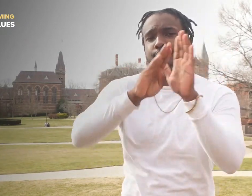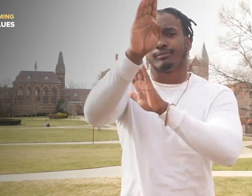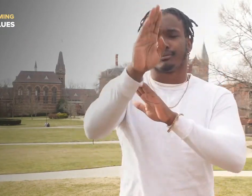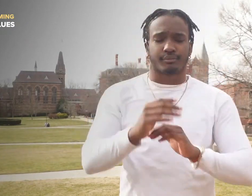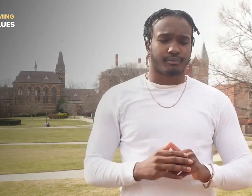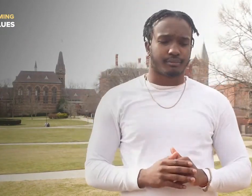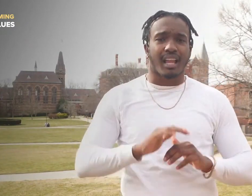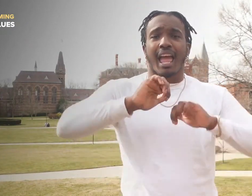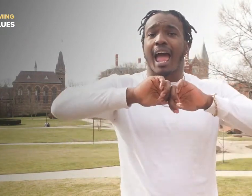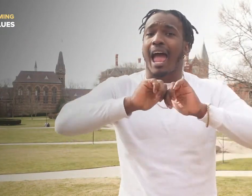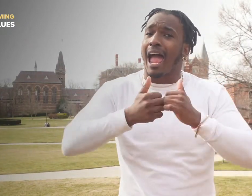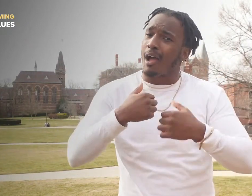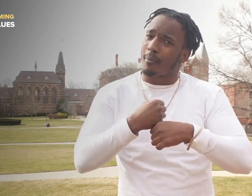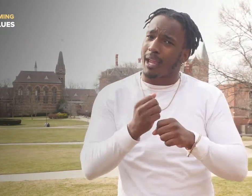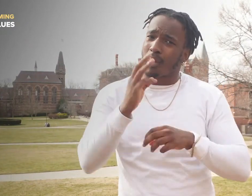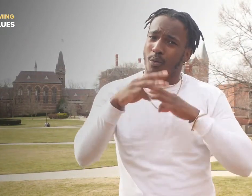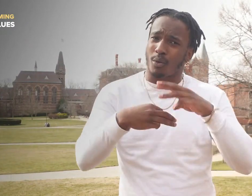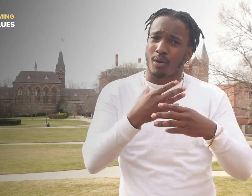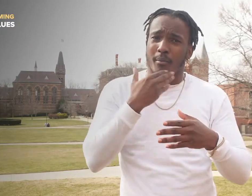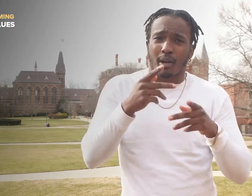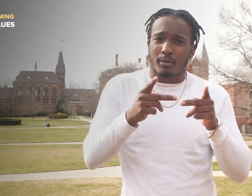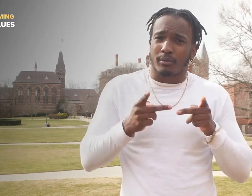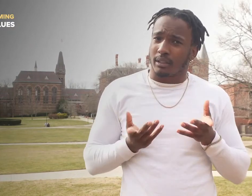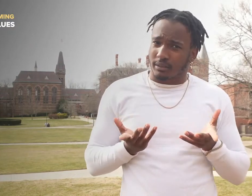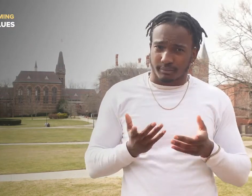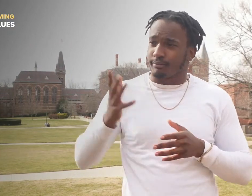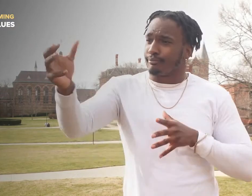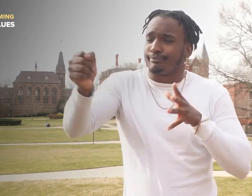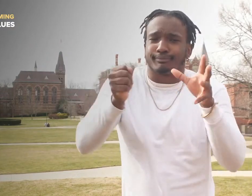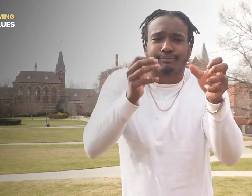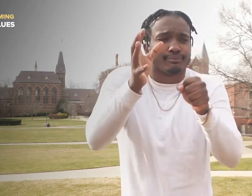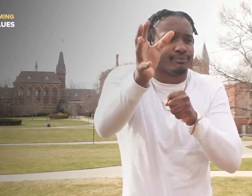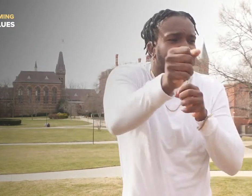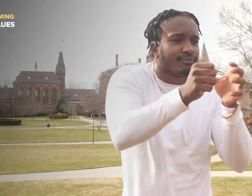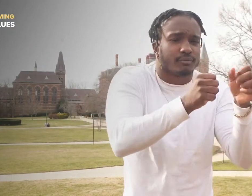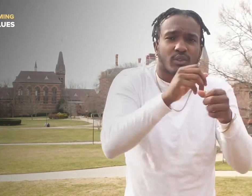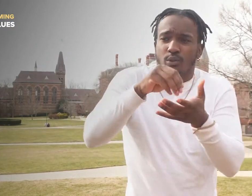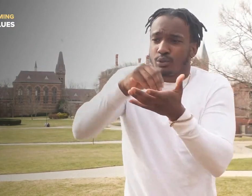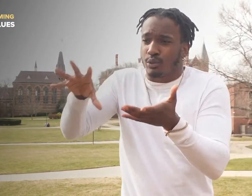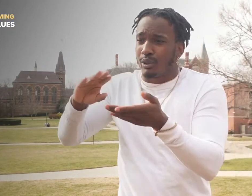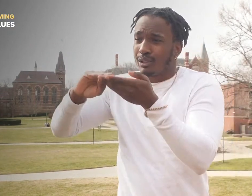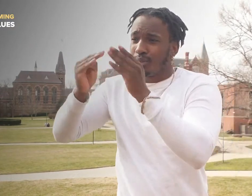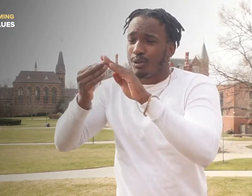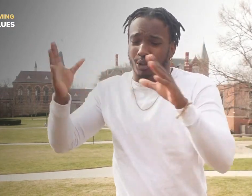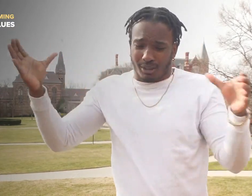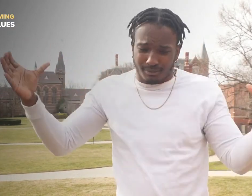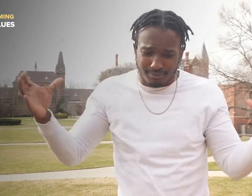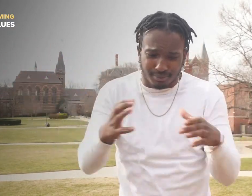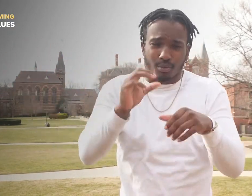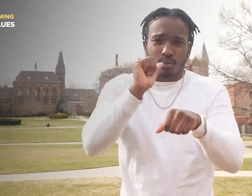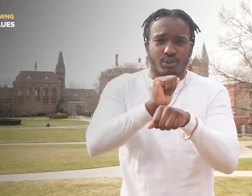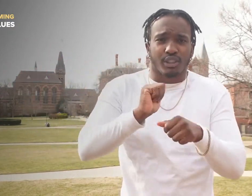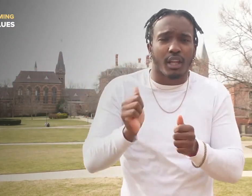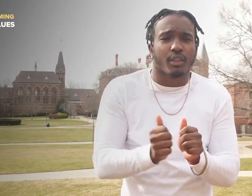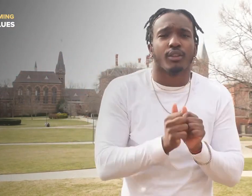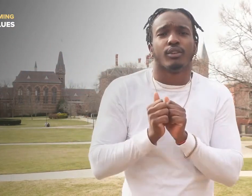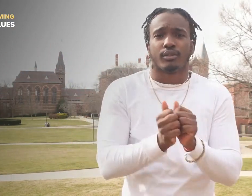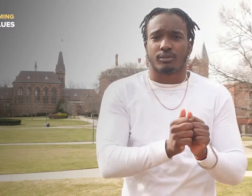vitality. We work together to make the world a better place by bringing together students and a community and